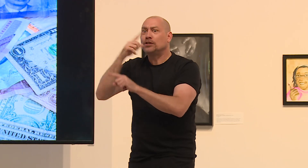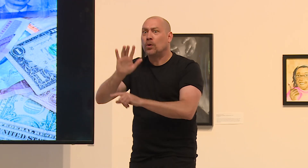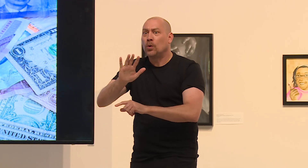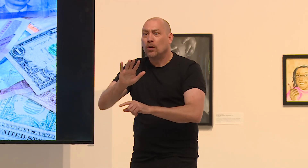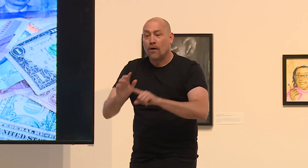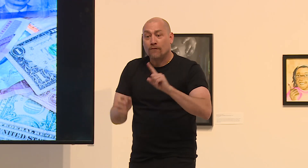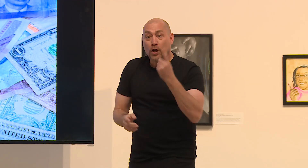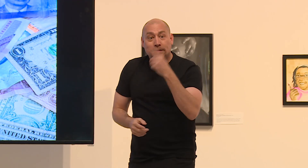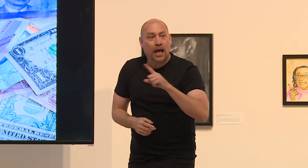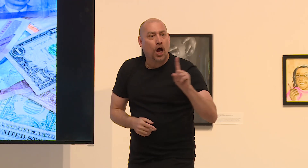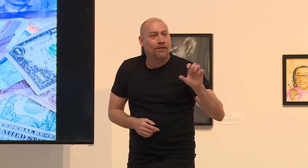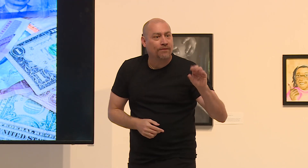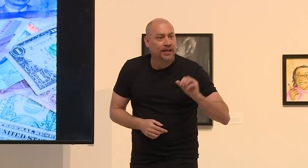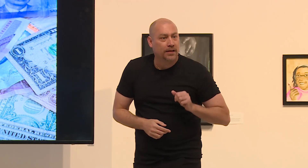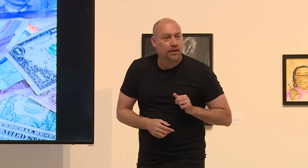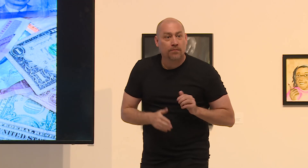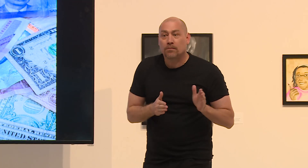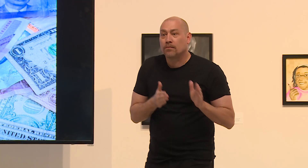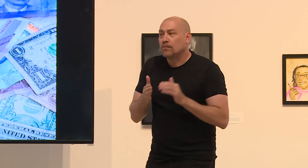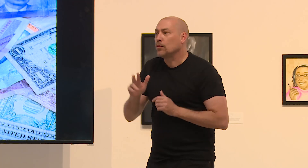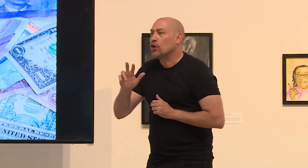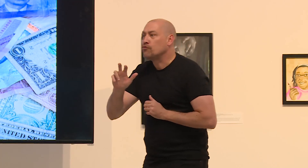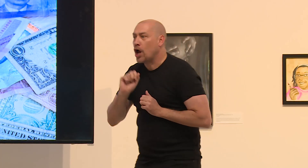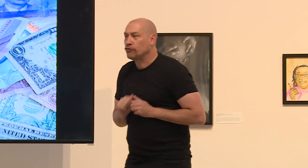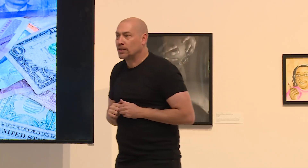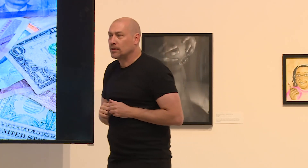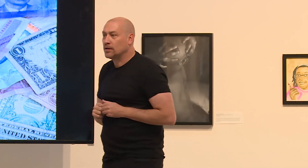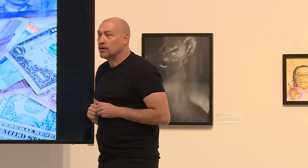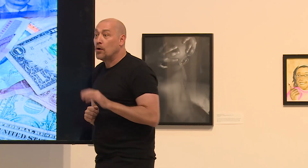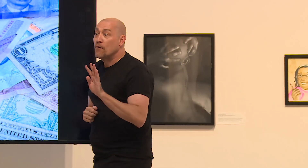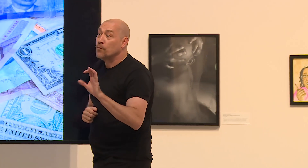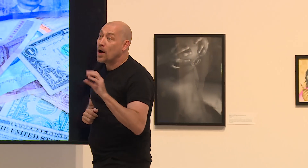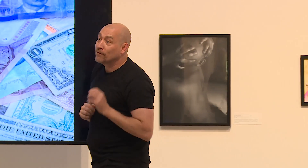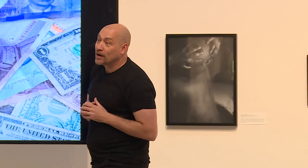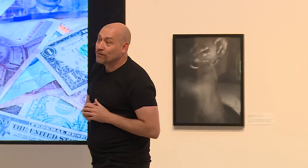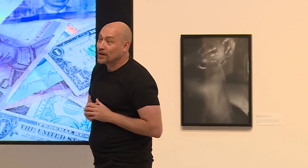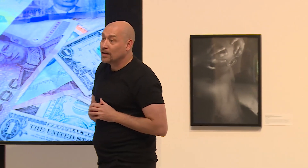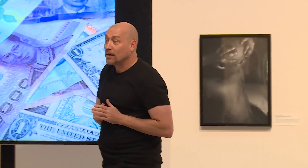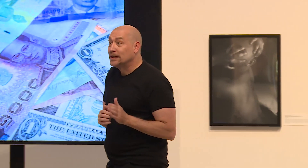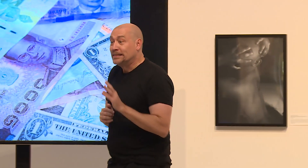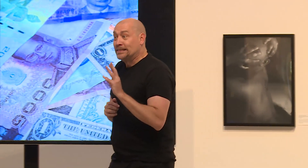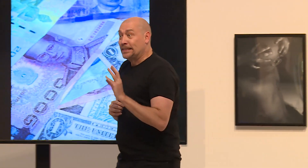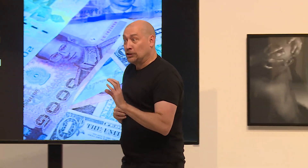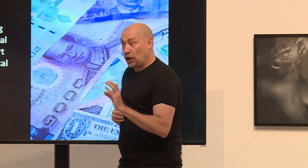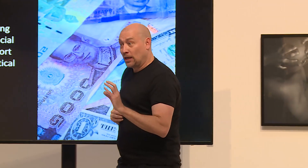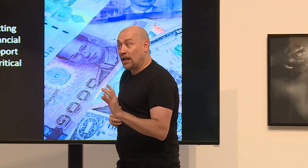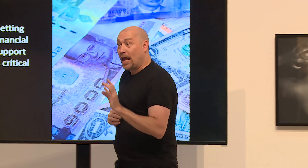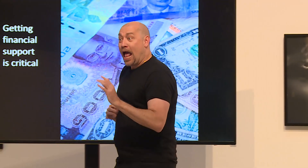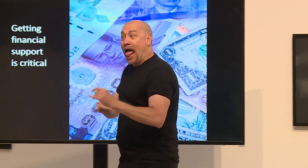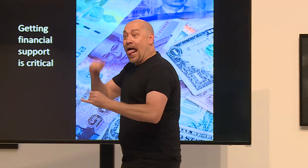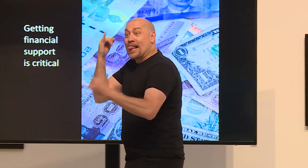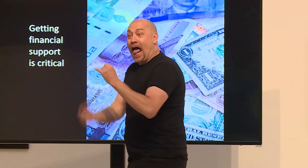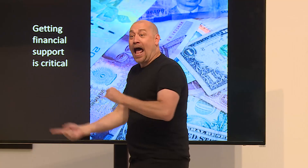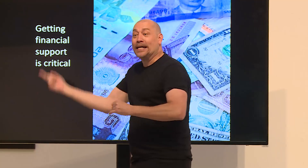learning curve. How do I get that temperature right every single time? This time it's 300. Next time it's 4. Then it's 6.